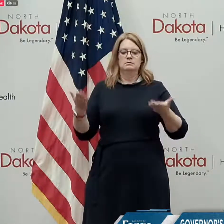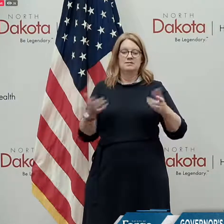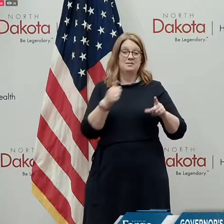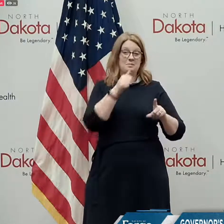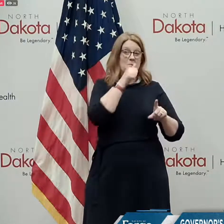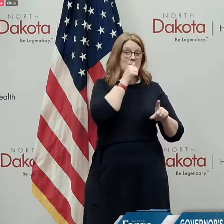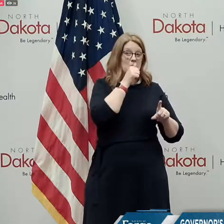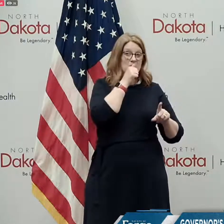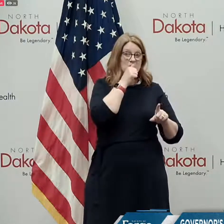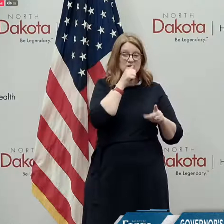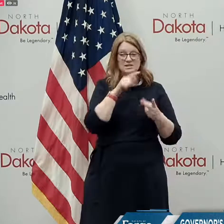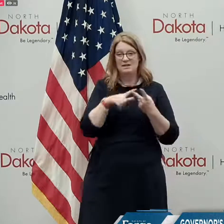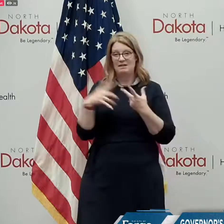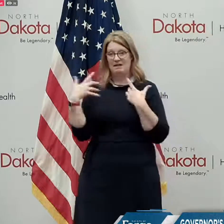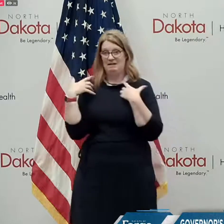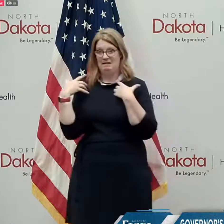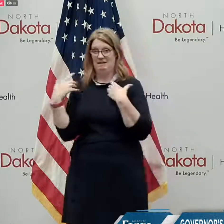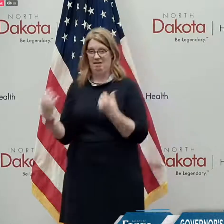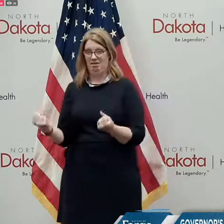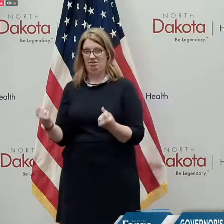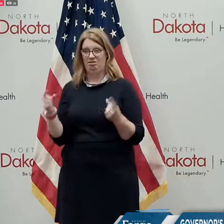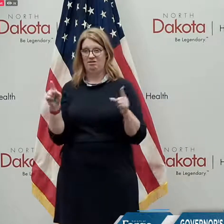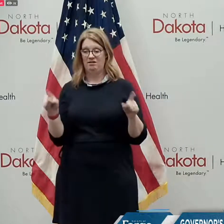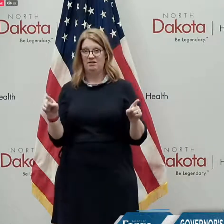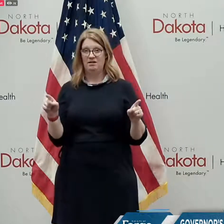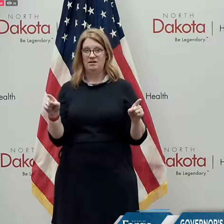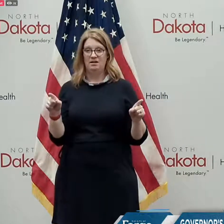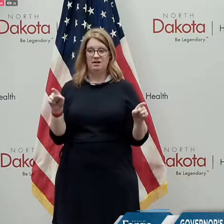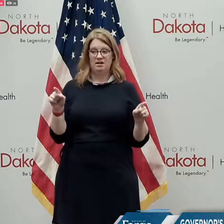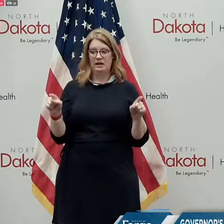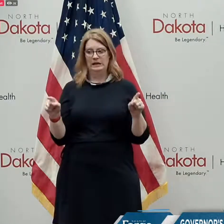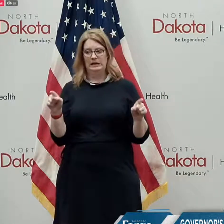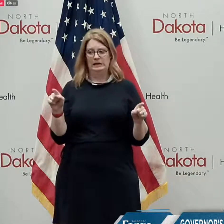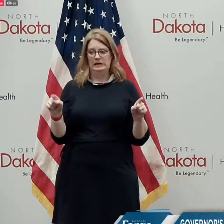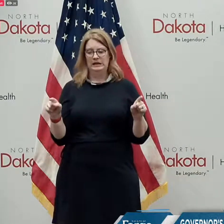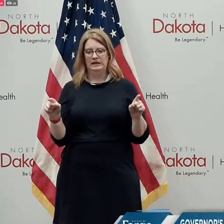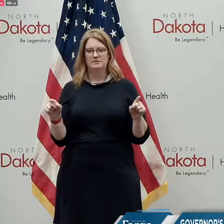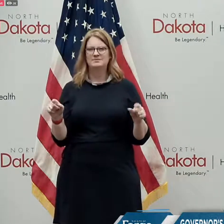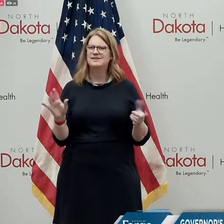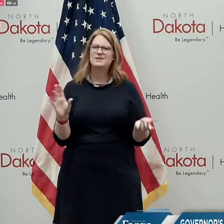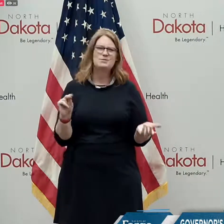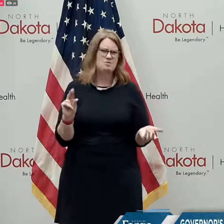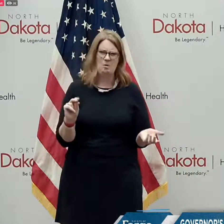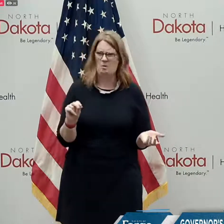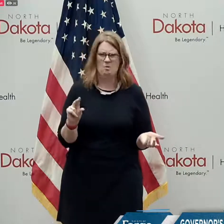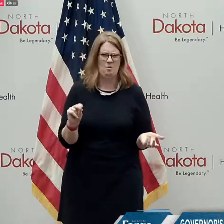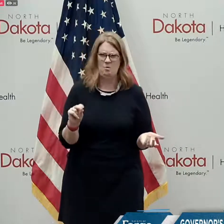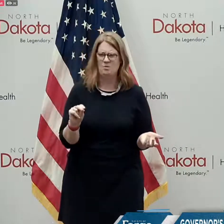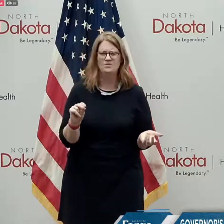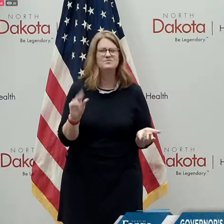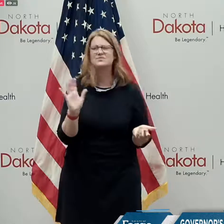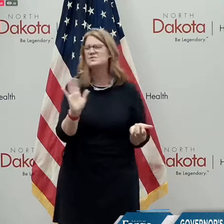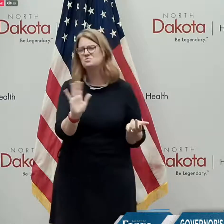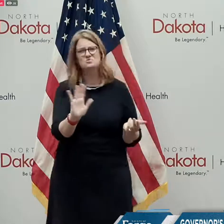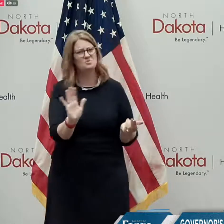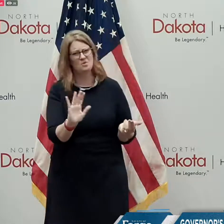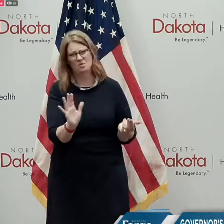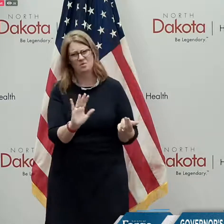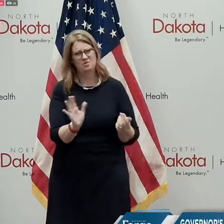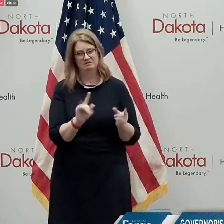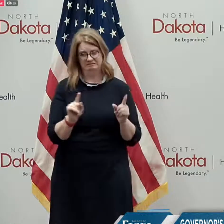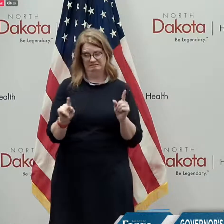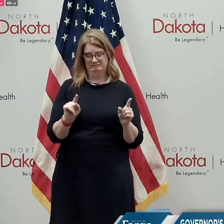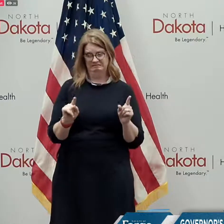privacy and the health and safety of our citizens and of your families. We never want to put you in a place of having to choose